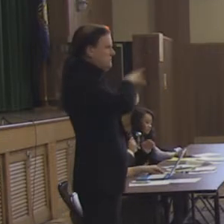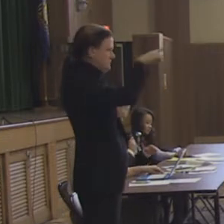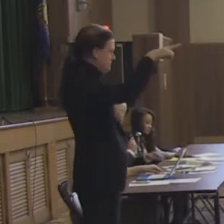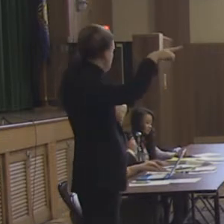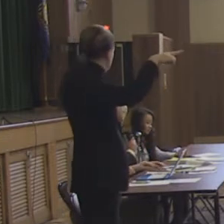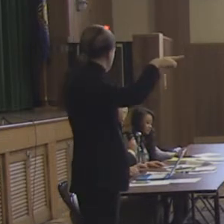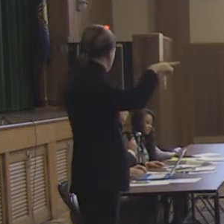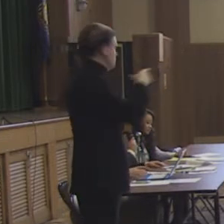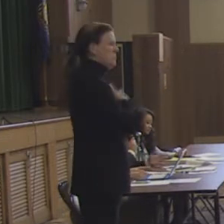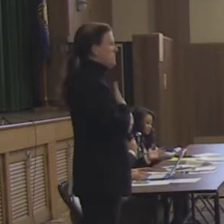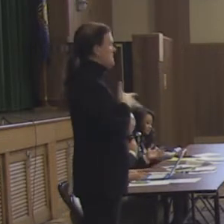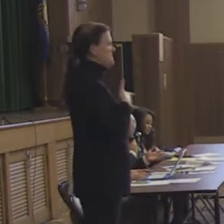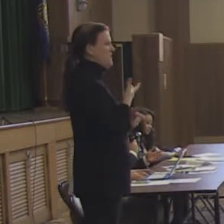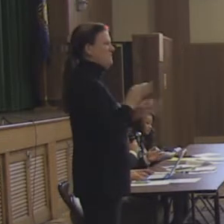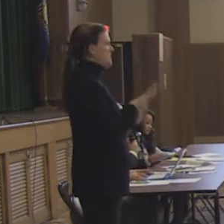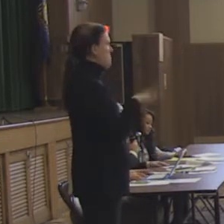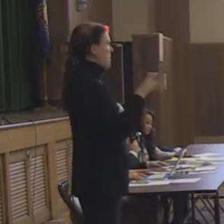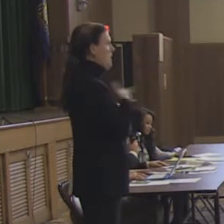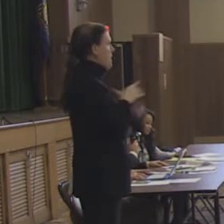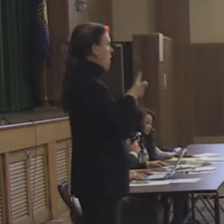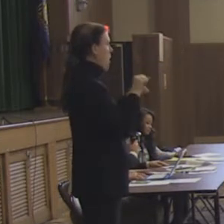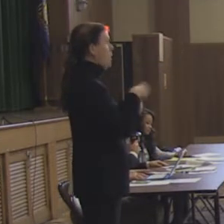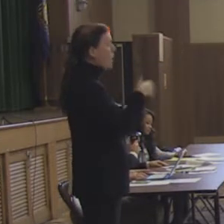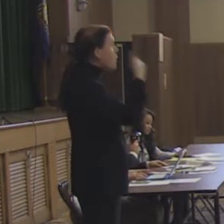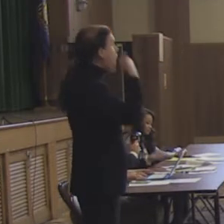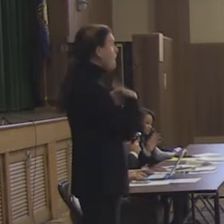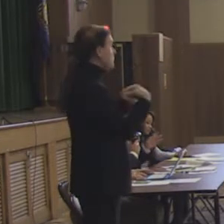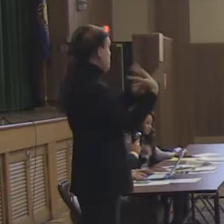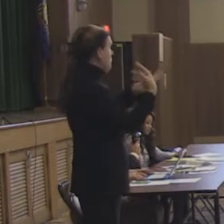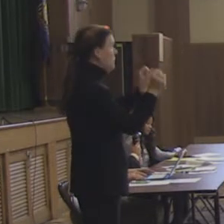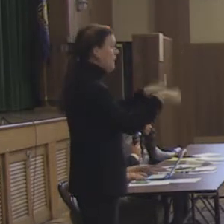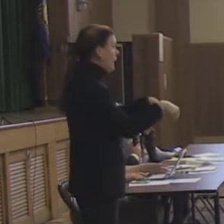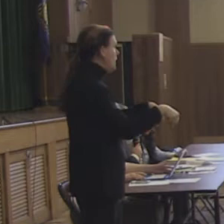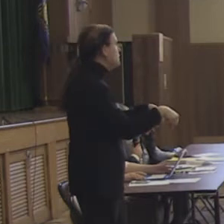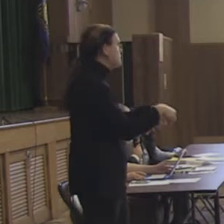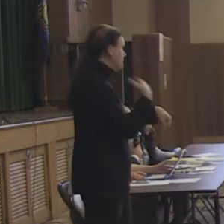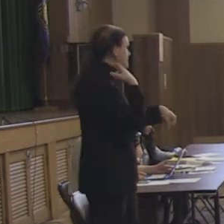So you can just pick up our cards, or you can just call me directly.